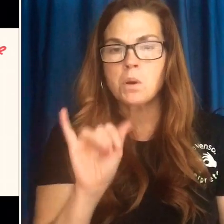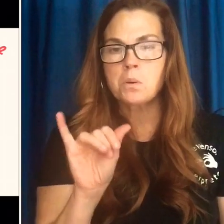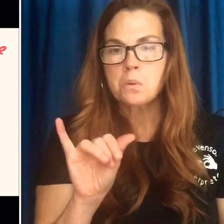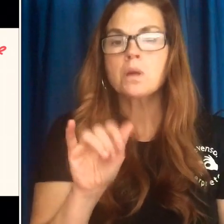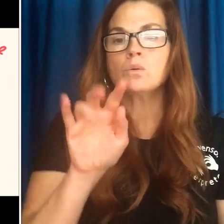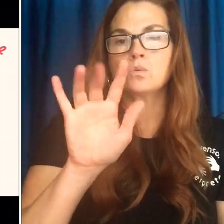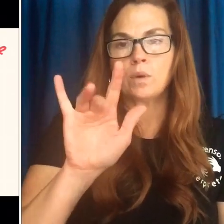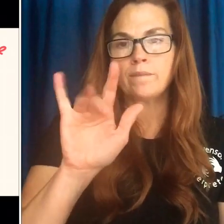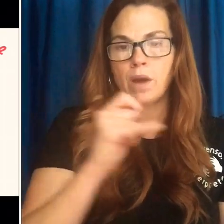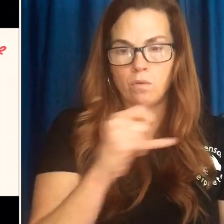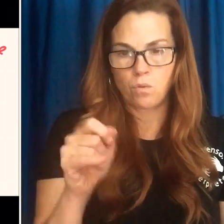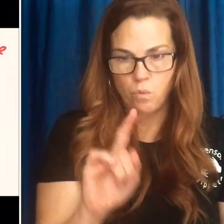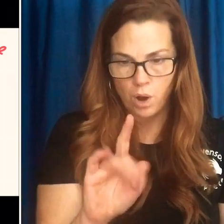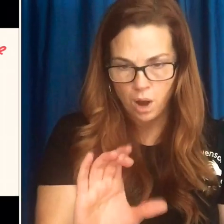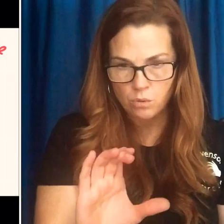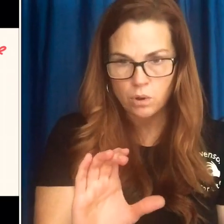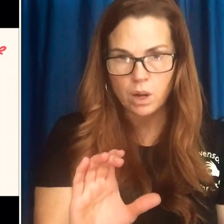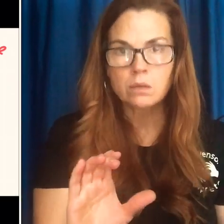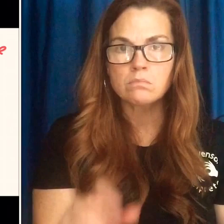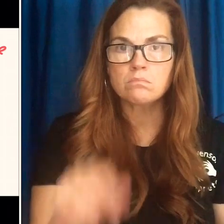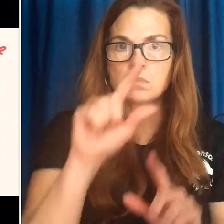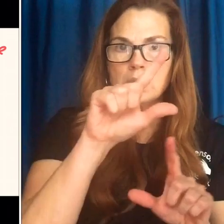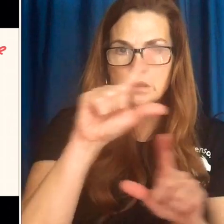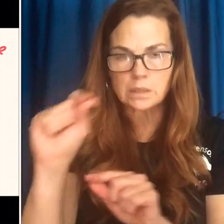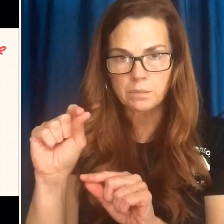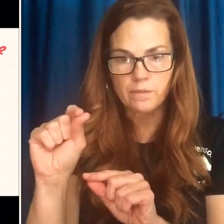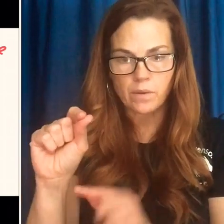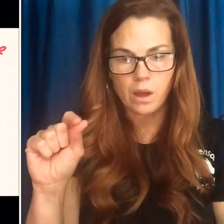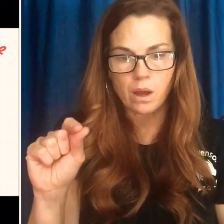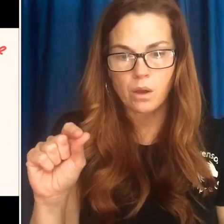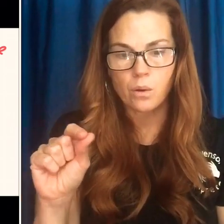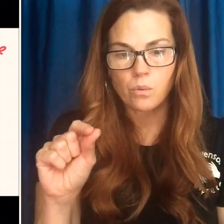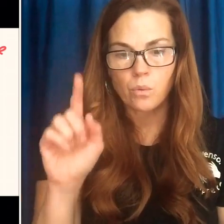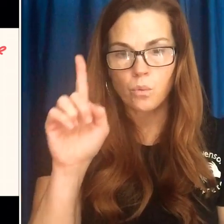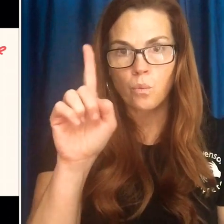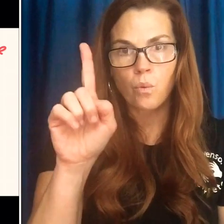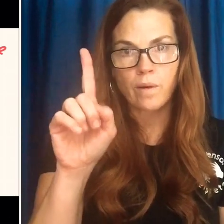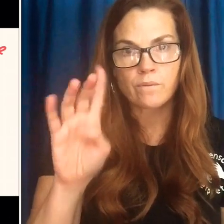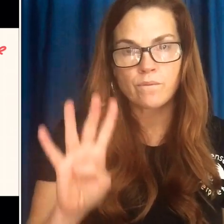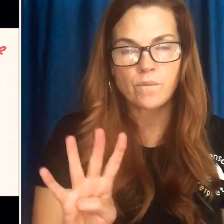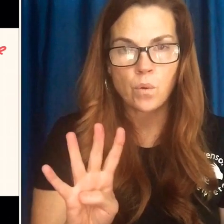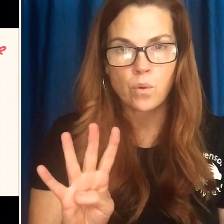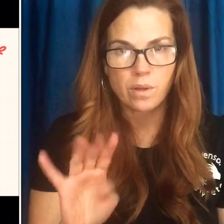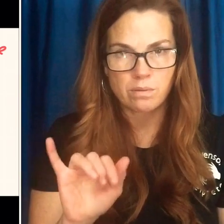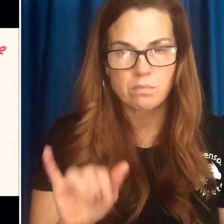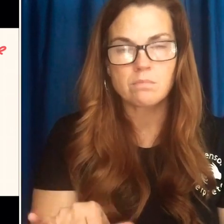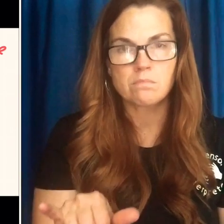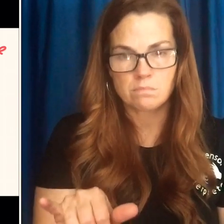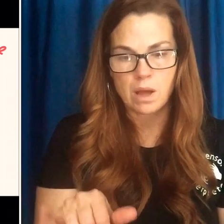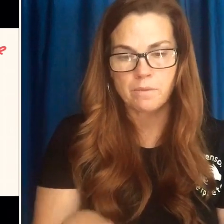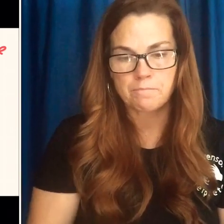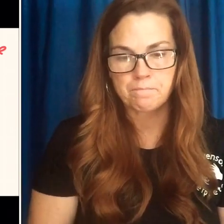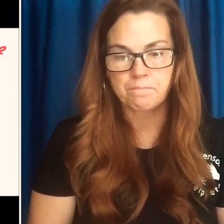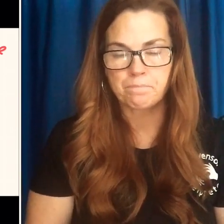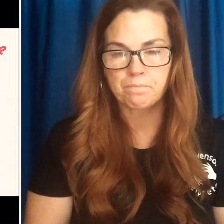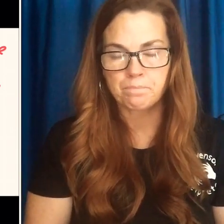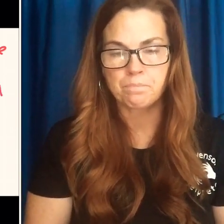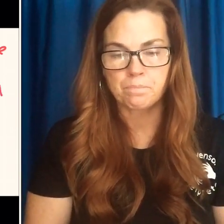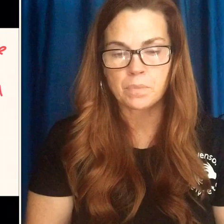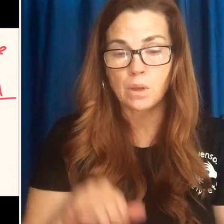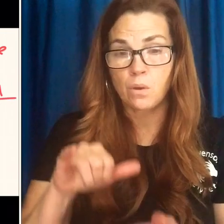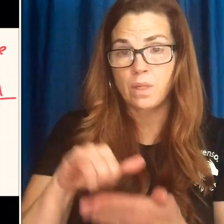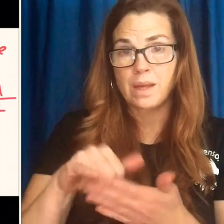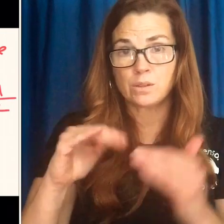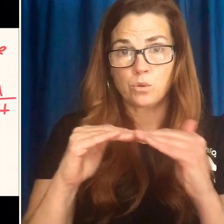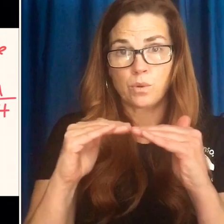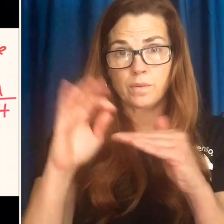remember to simplify it by its GCF, or greatest common factor. And they'll end up with an equivalent fraction